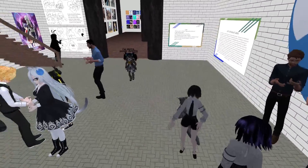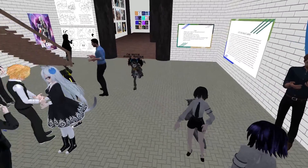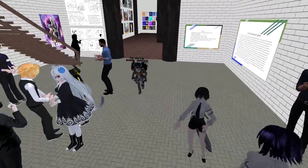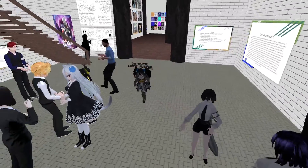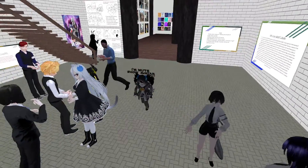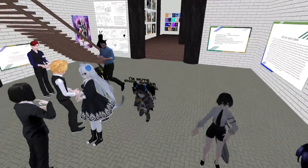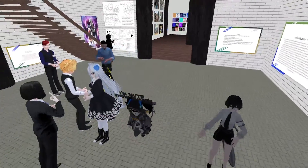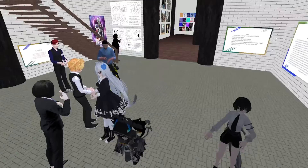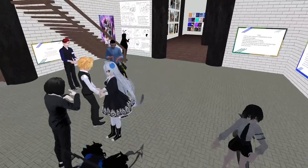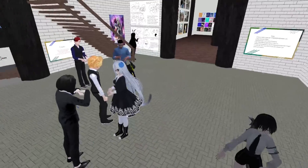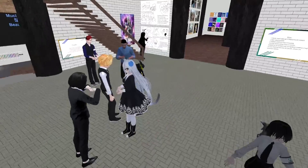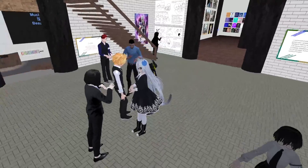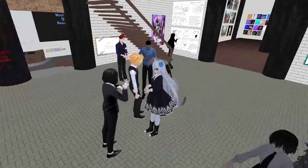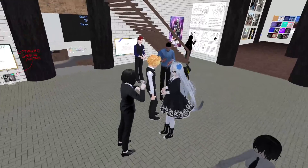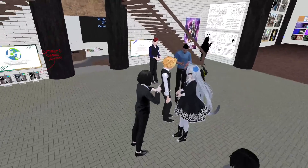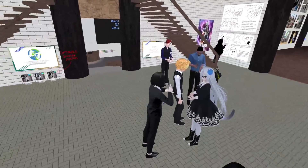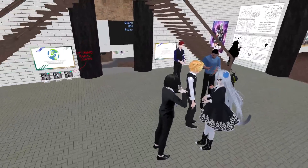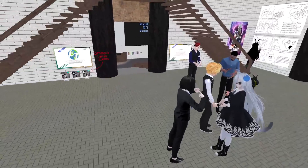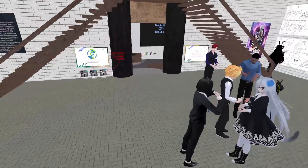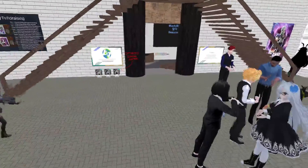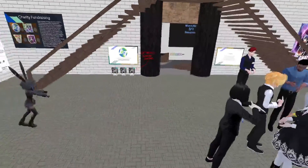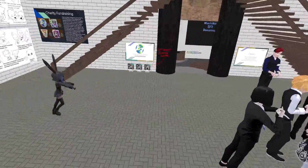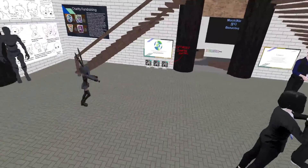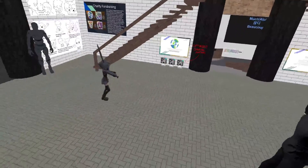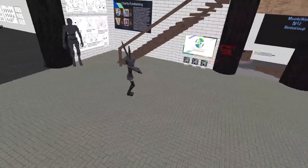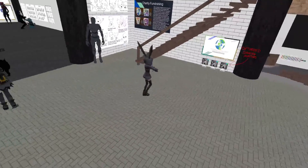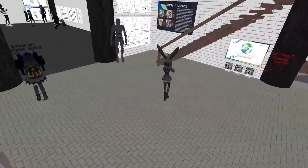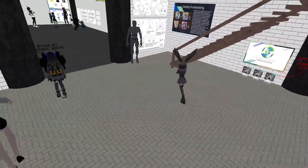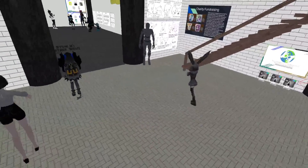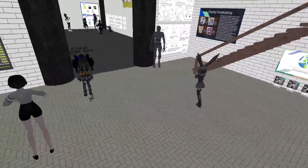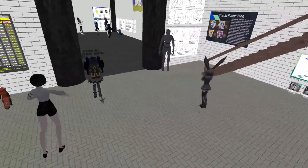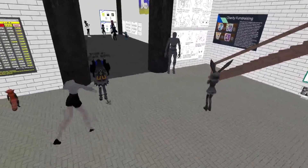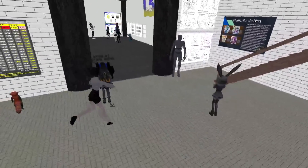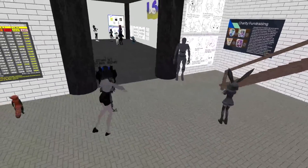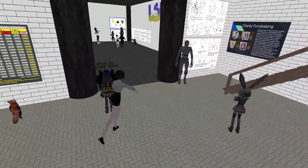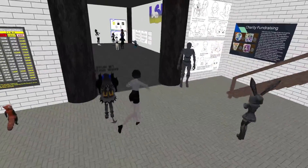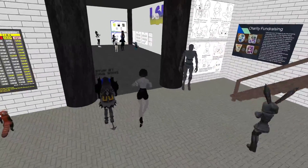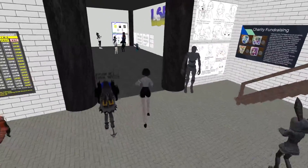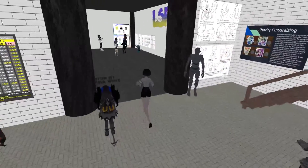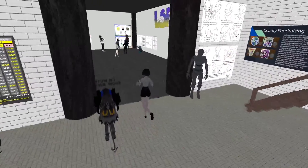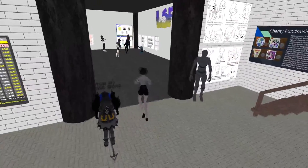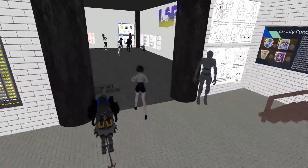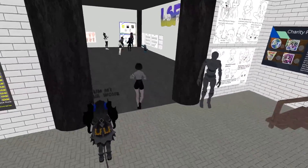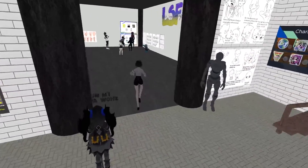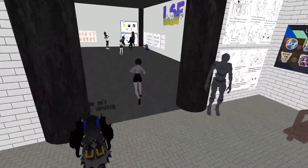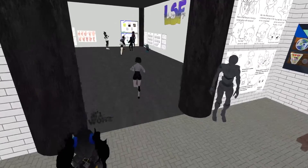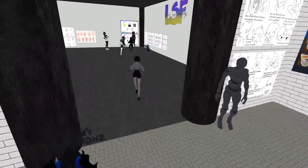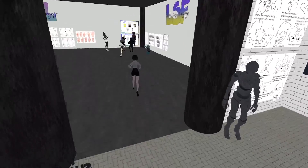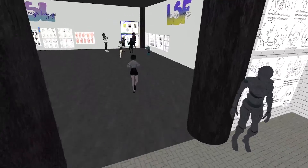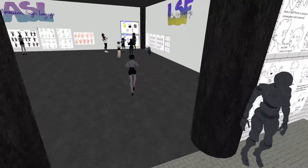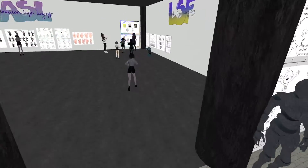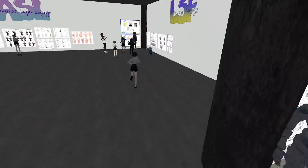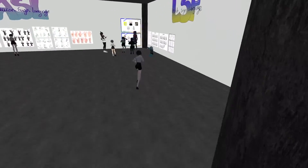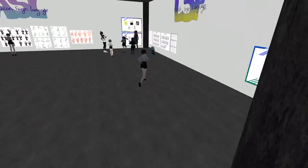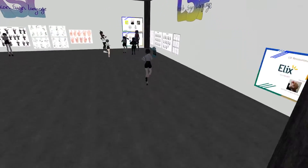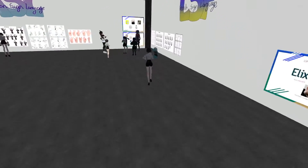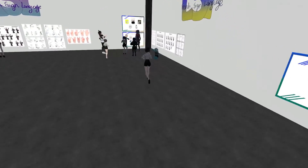My personal favorite that I like to use would be LifePrint